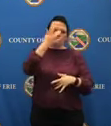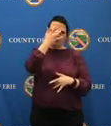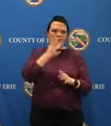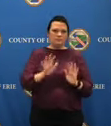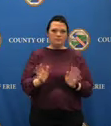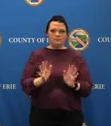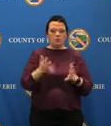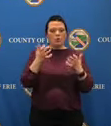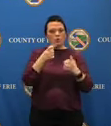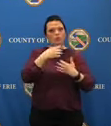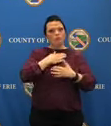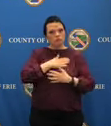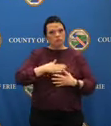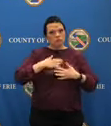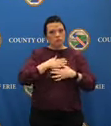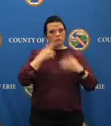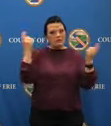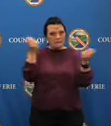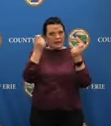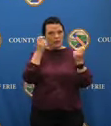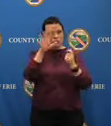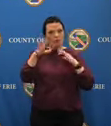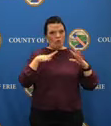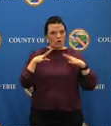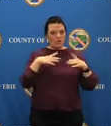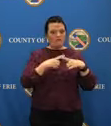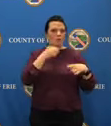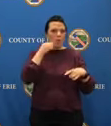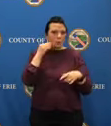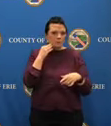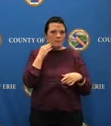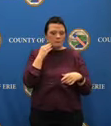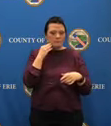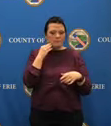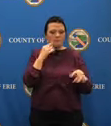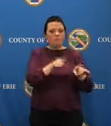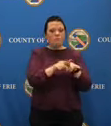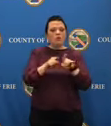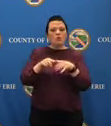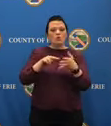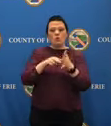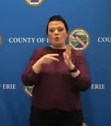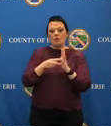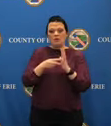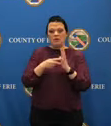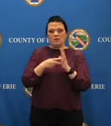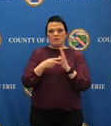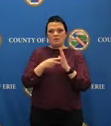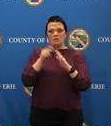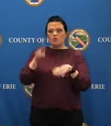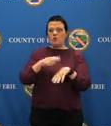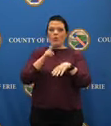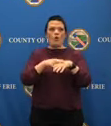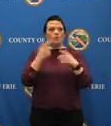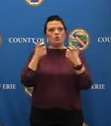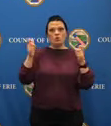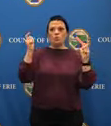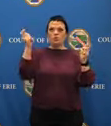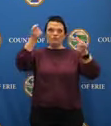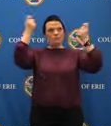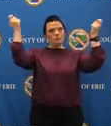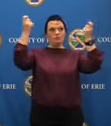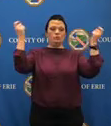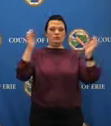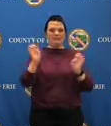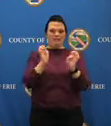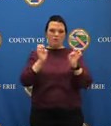you to enjoy and celebrate the holidays from home. It also means that the usual big festivity you may have on Easter,